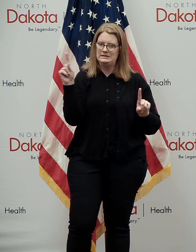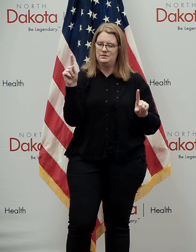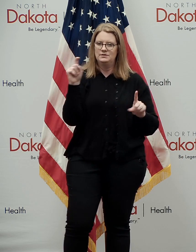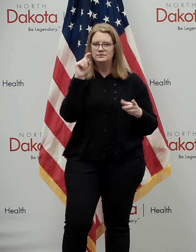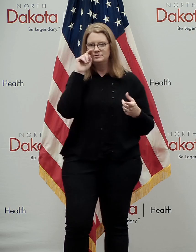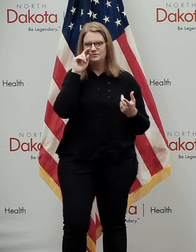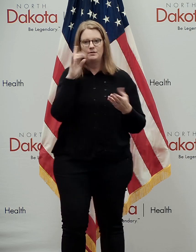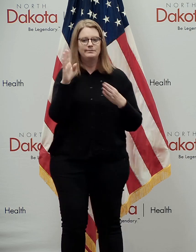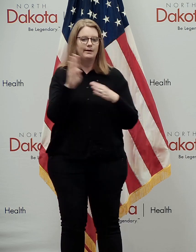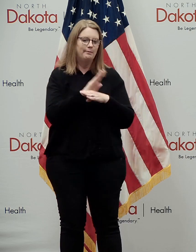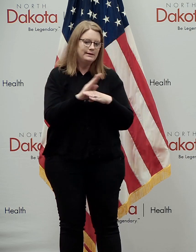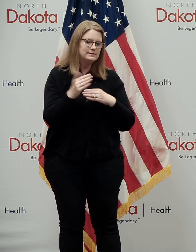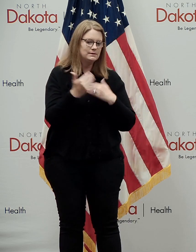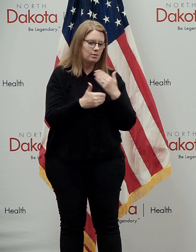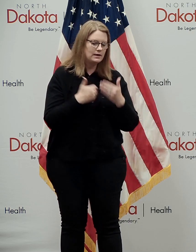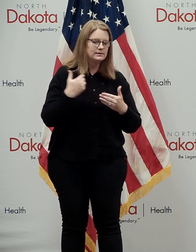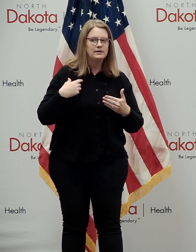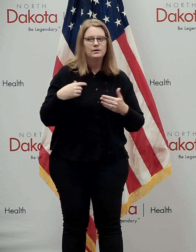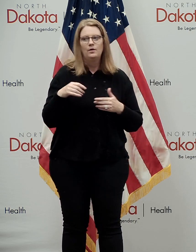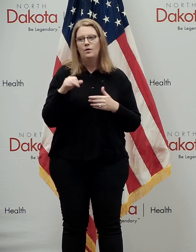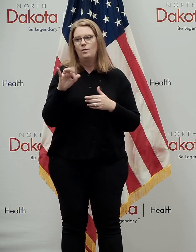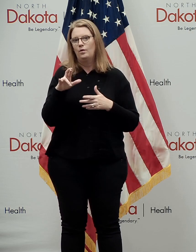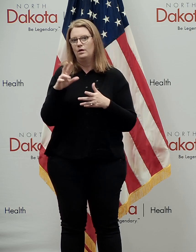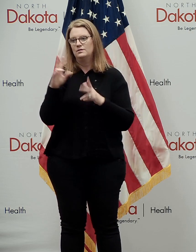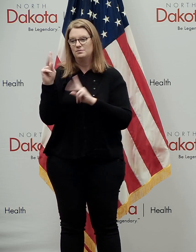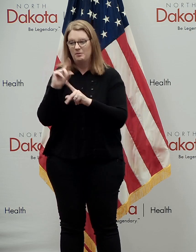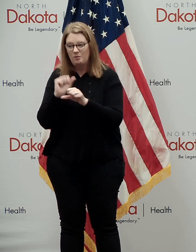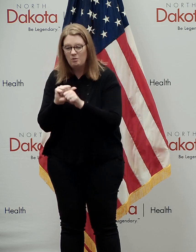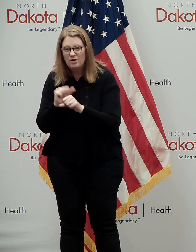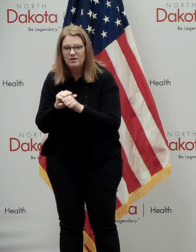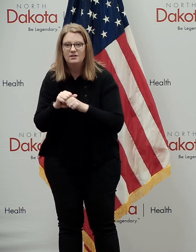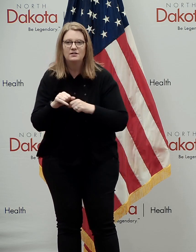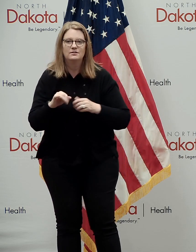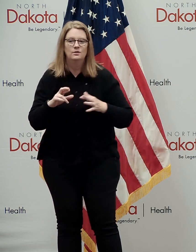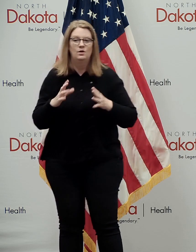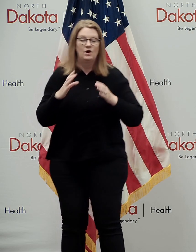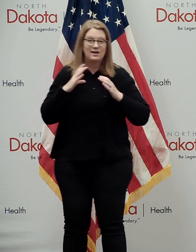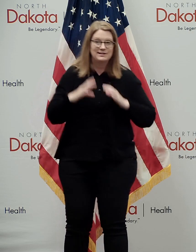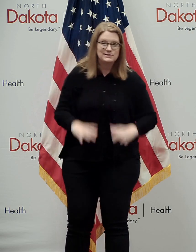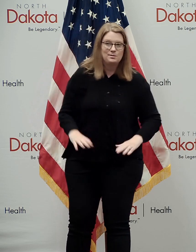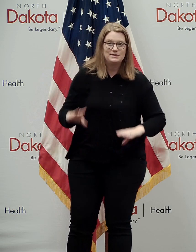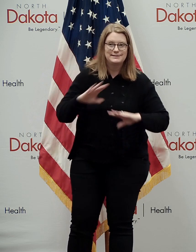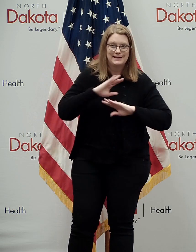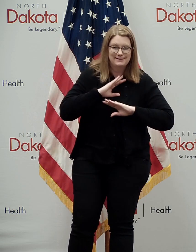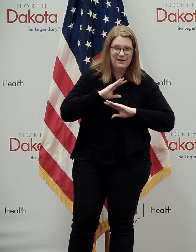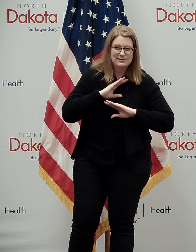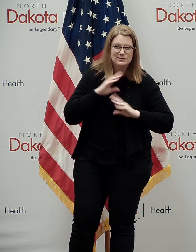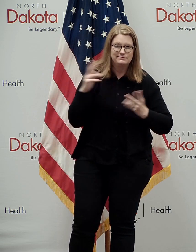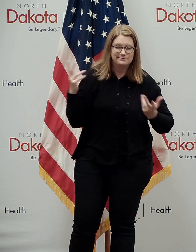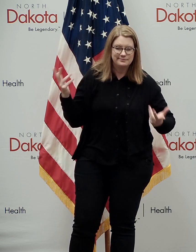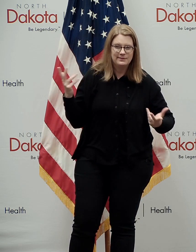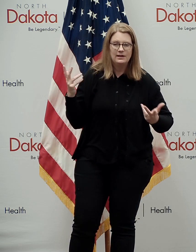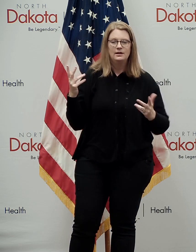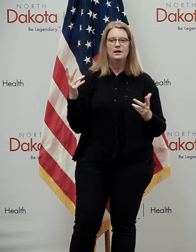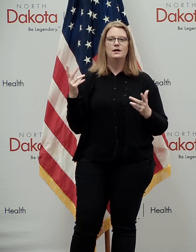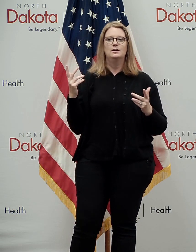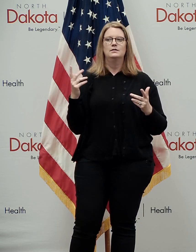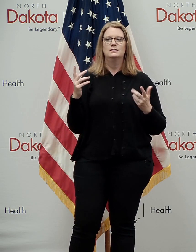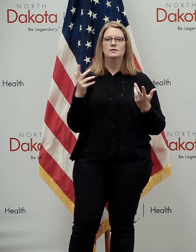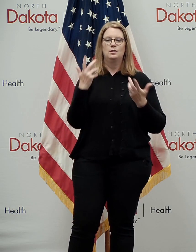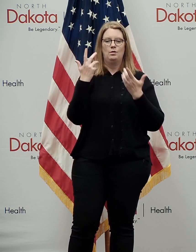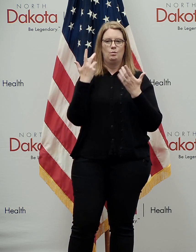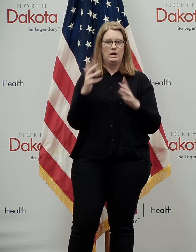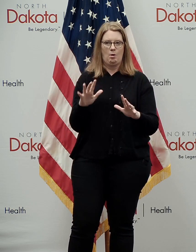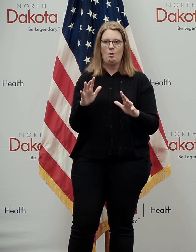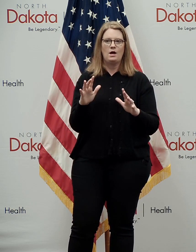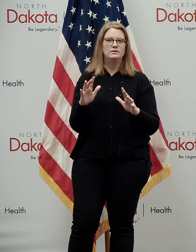business process or workforce or consumer satisfaction standpoint, in terms of we're not trying to create